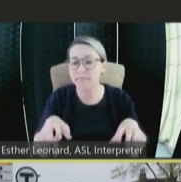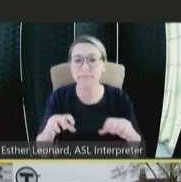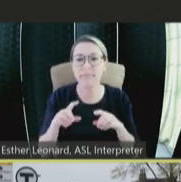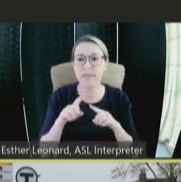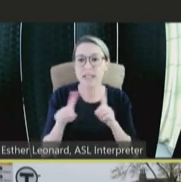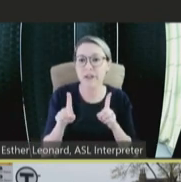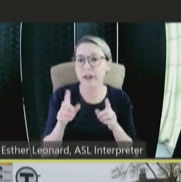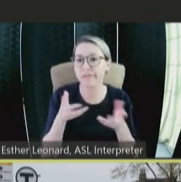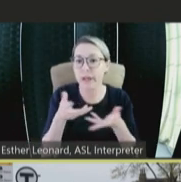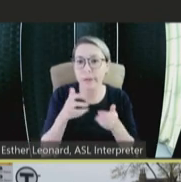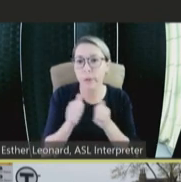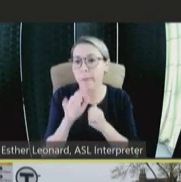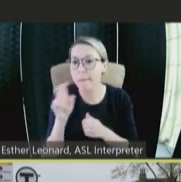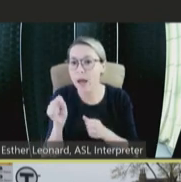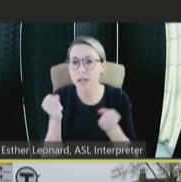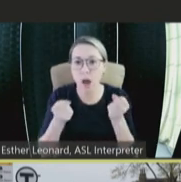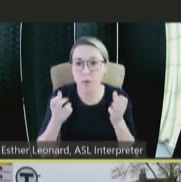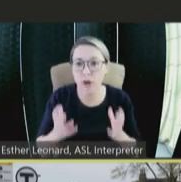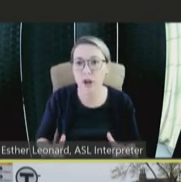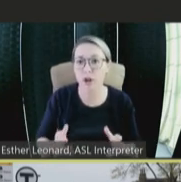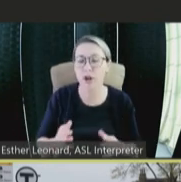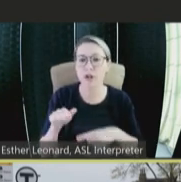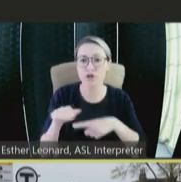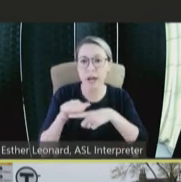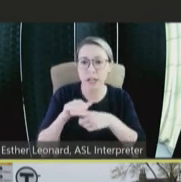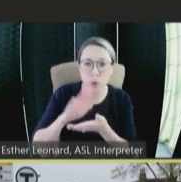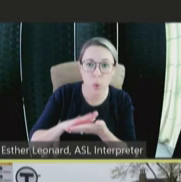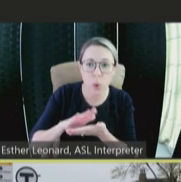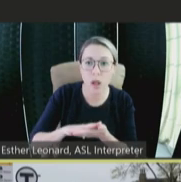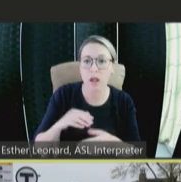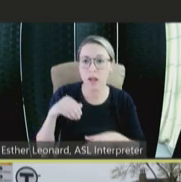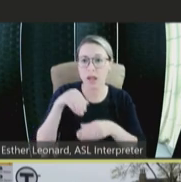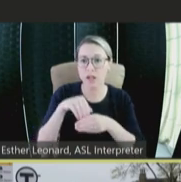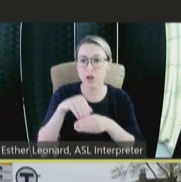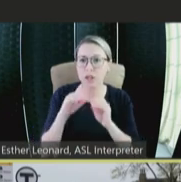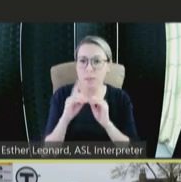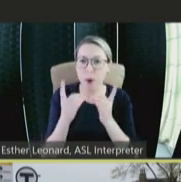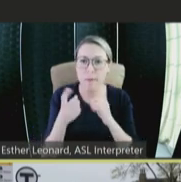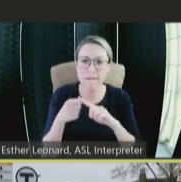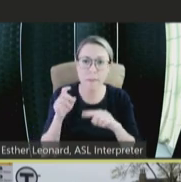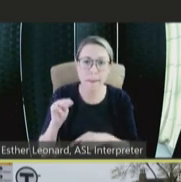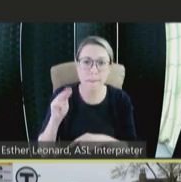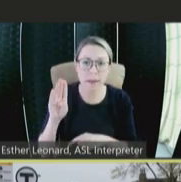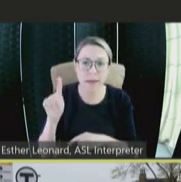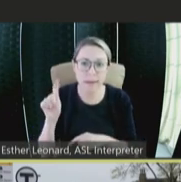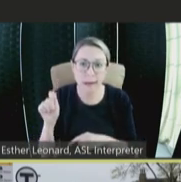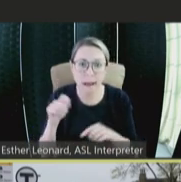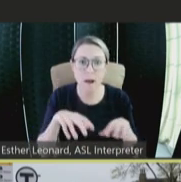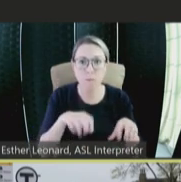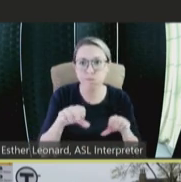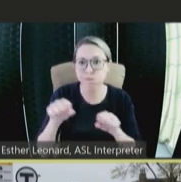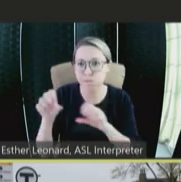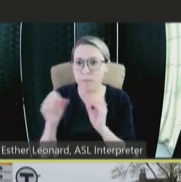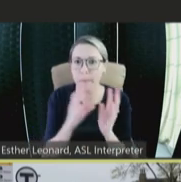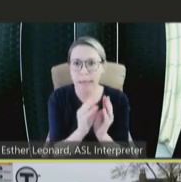the MTA training school, and all of the internal departments at the MTA. We've given presentations to elected